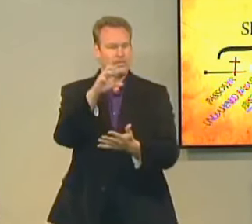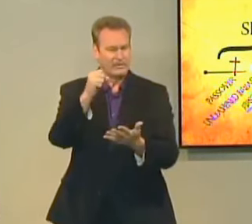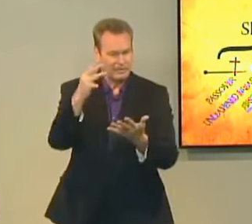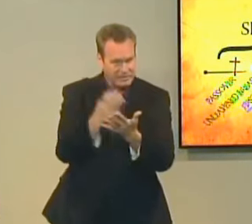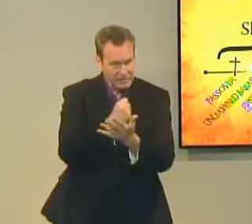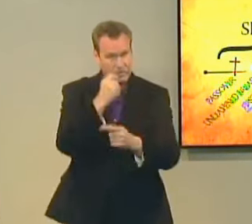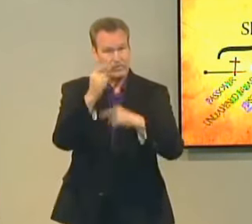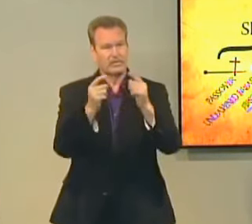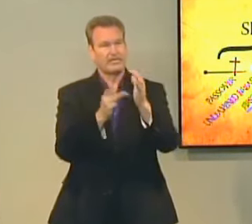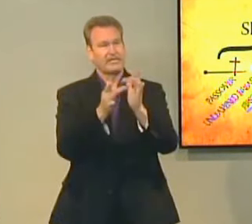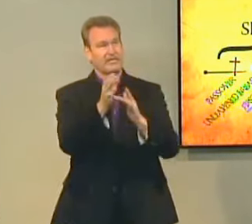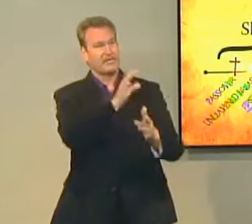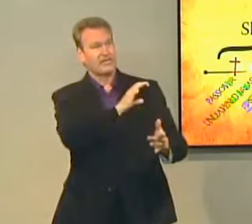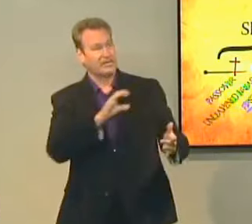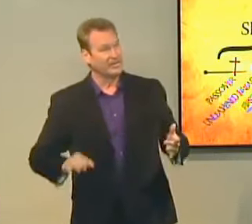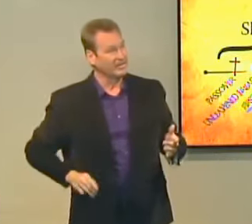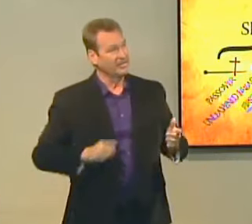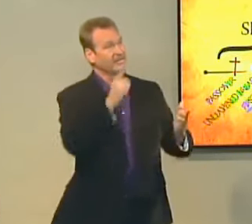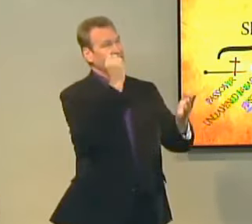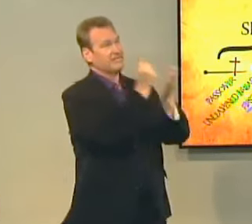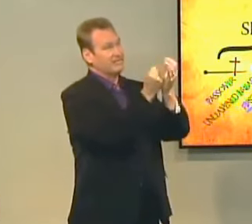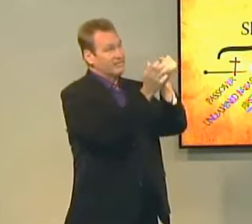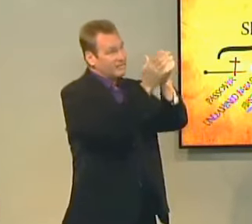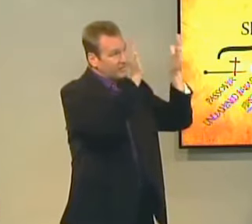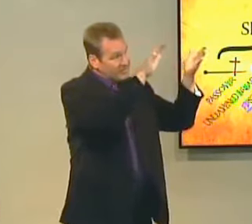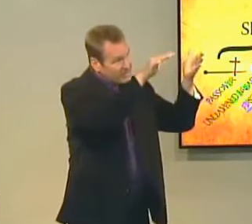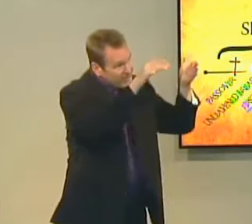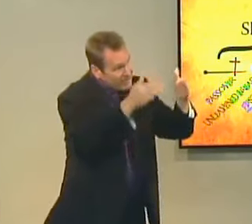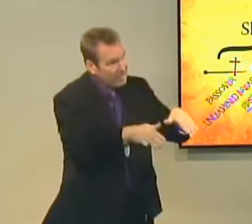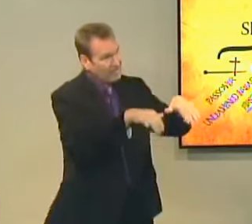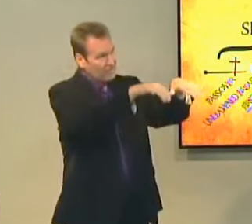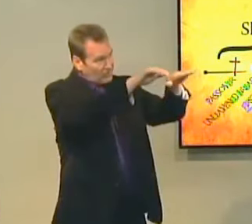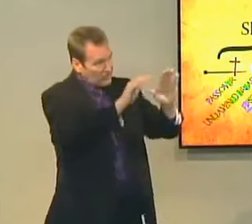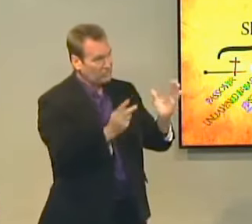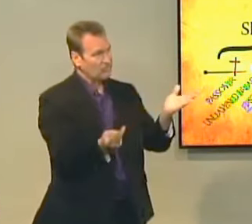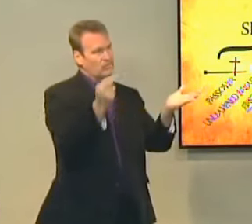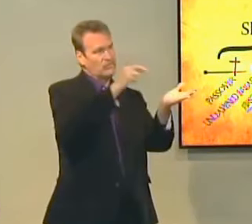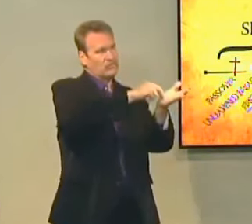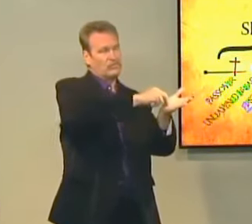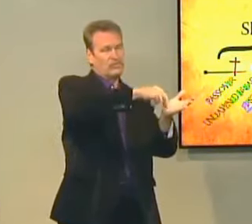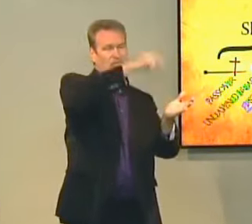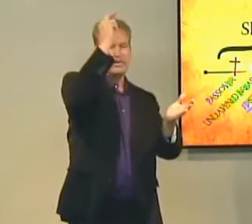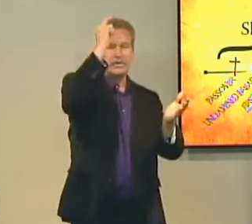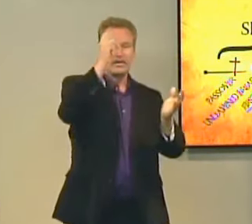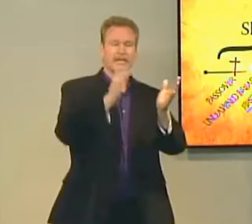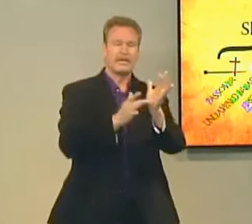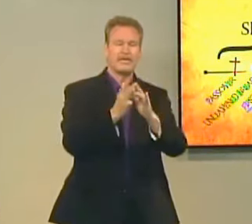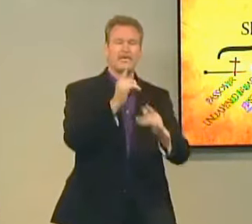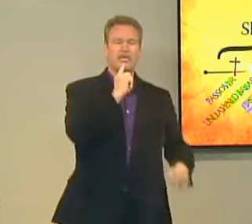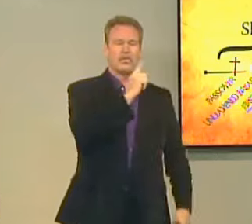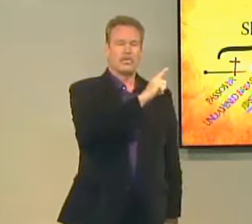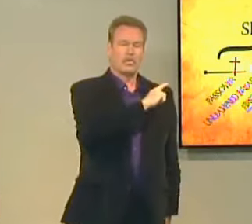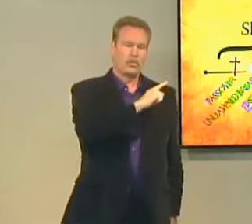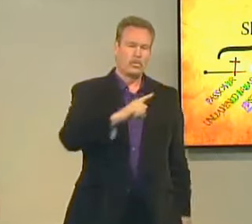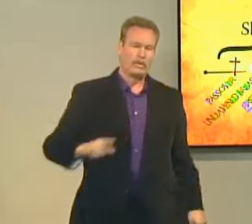of Summer Harvest. The good news is being shared. The gospel of Jesus Christ. Jesus Christ was crucified. He was buried. He rose from the dead. Jesus